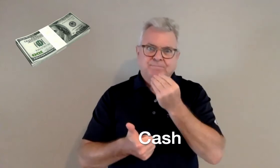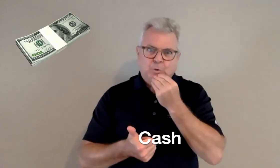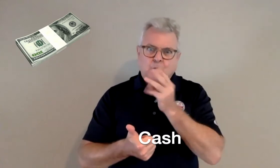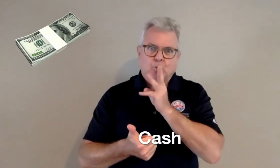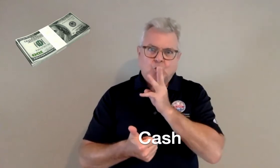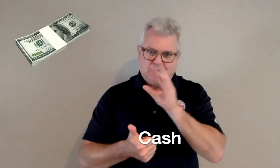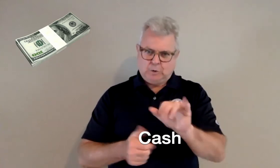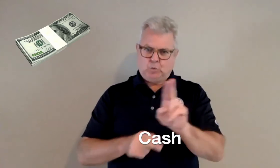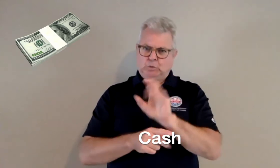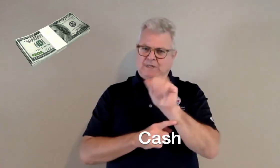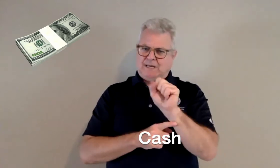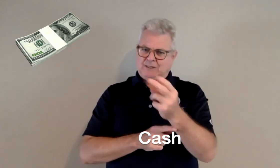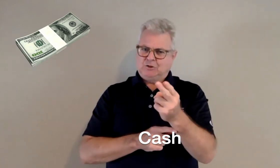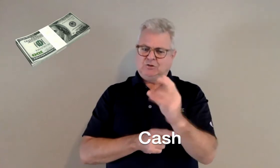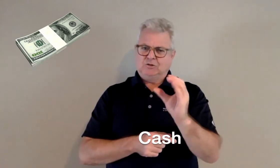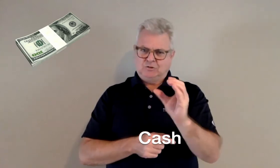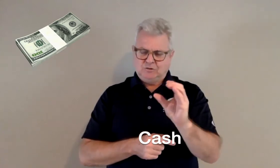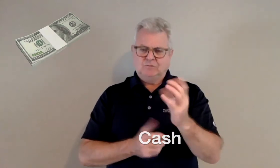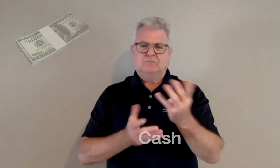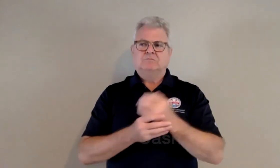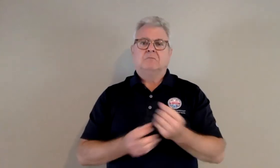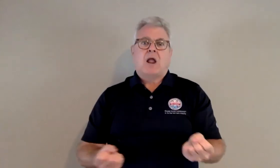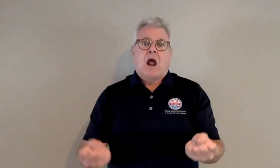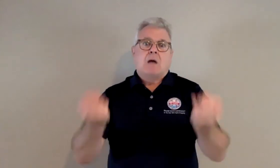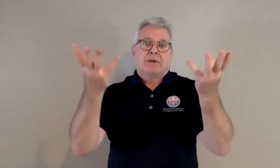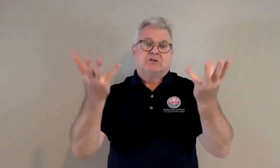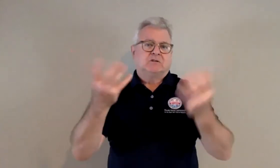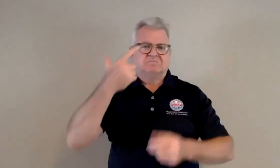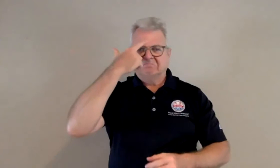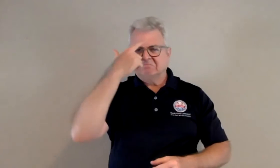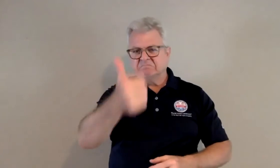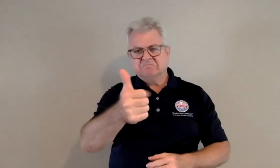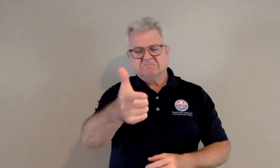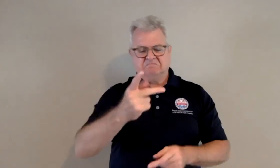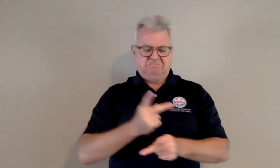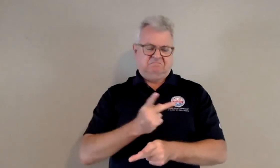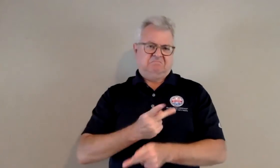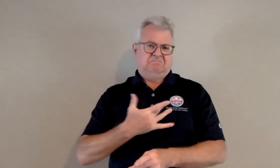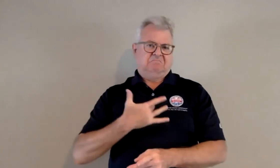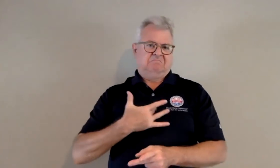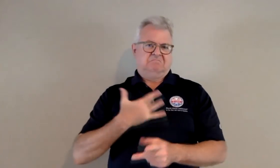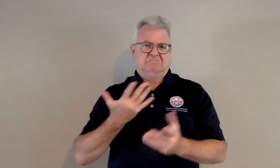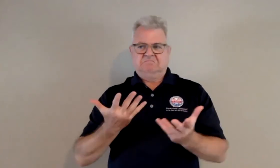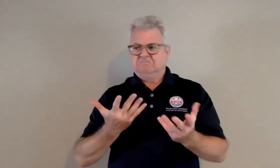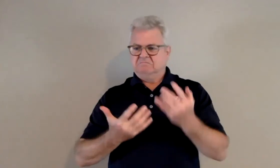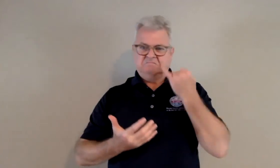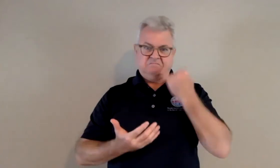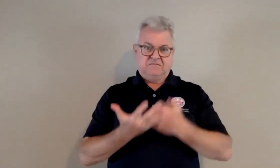hand, especially to buy food and water. Cash is important. How much you have would really depend